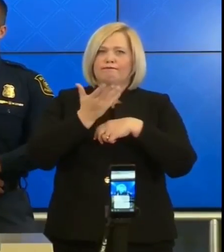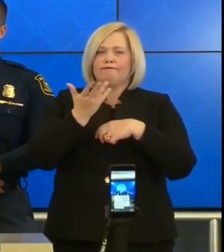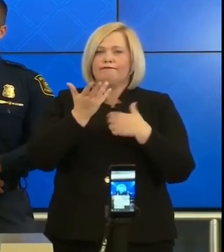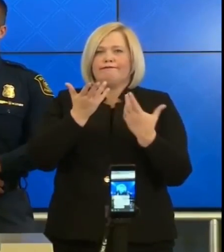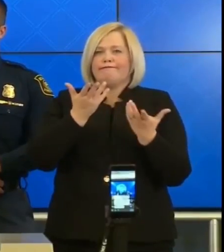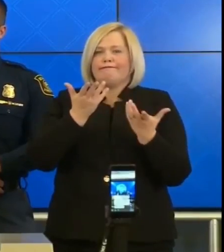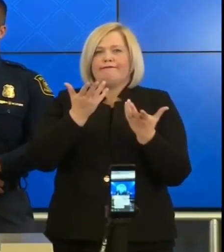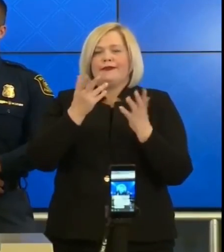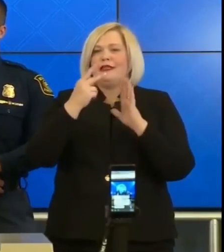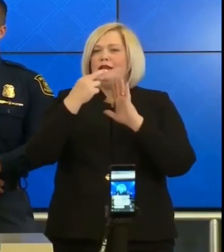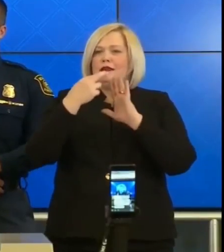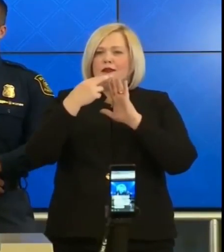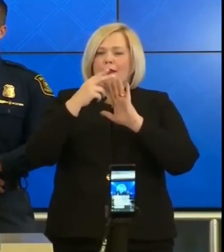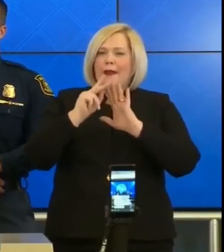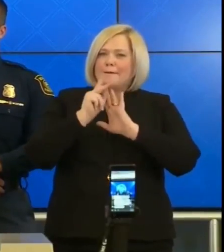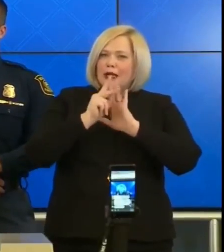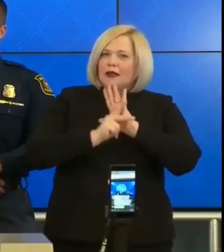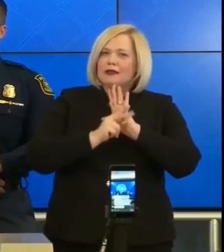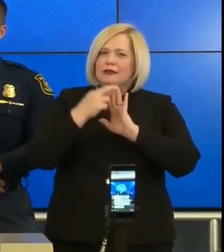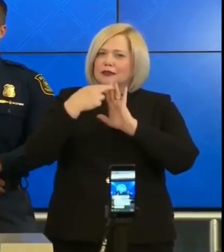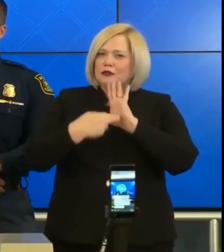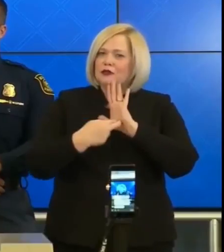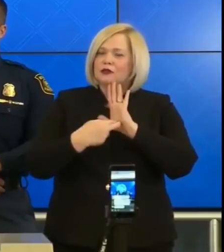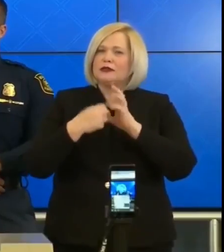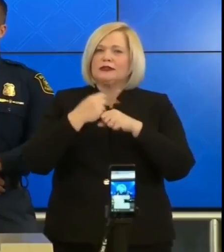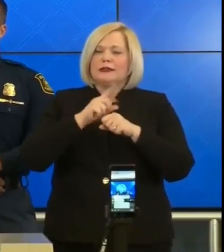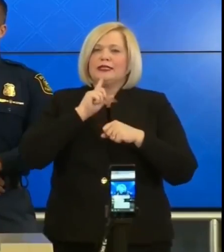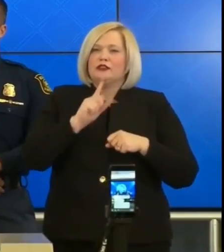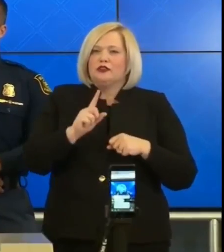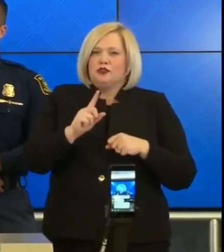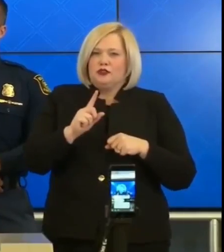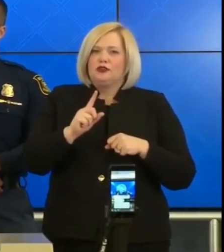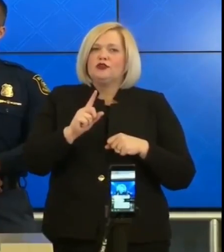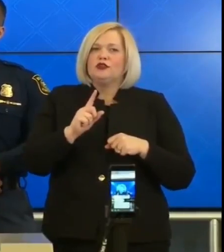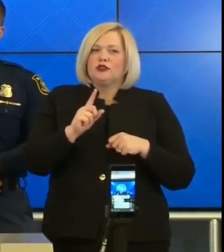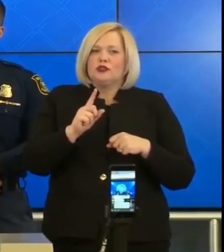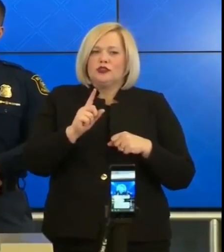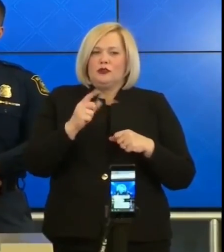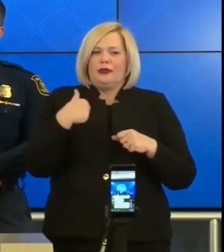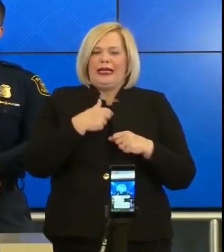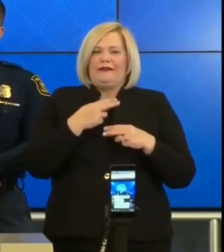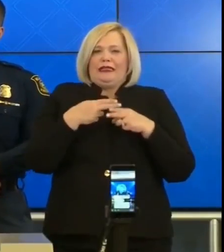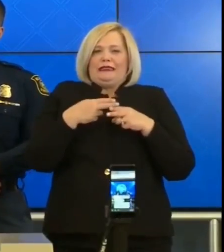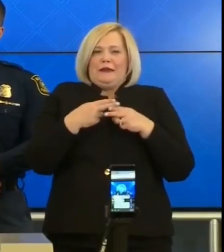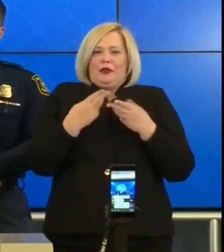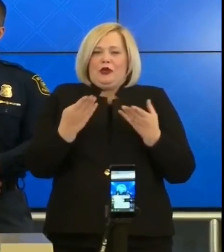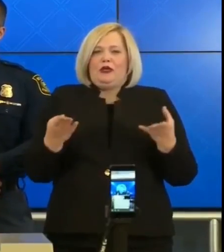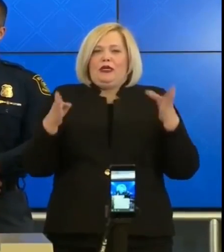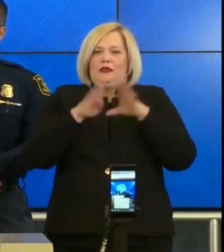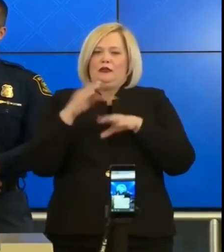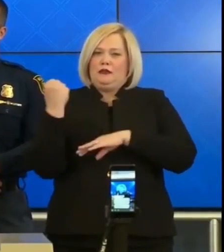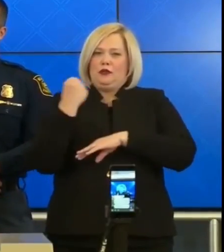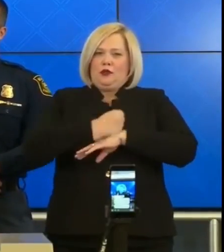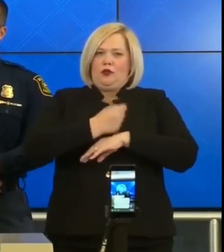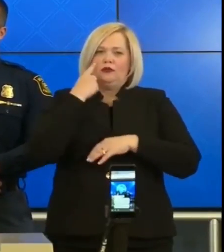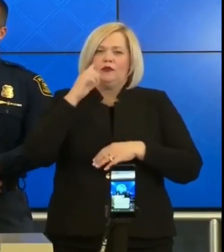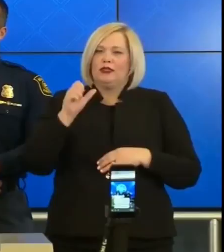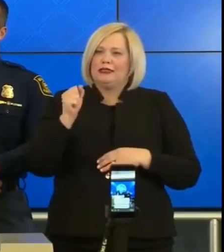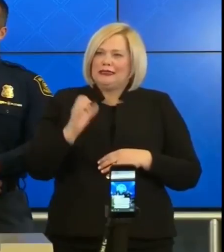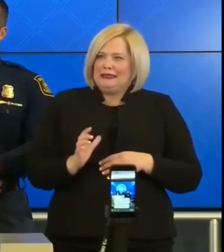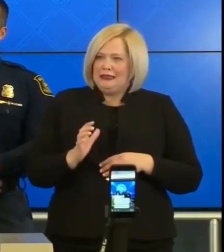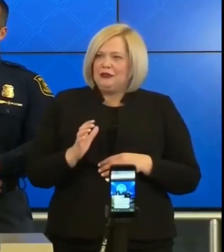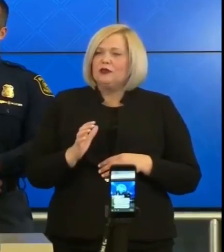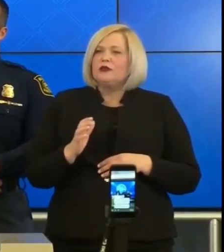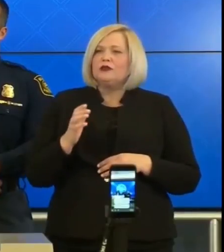put a policy together and to enforce it to ensure that there's a temporary closure of casinos. We know that that's